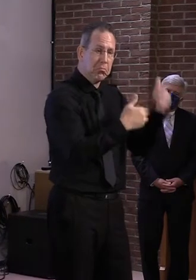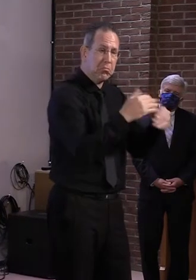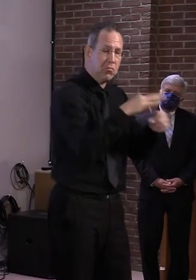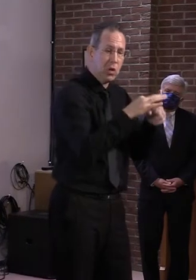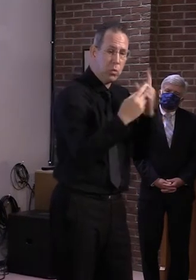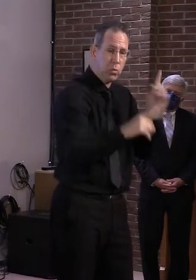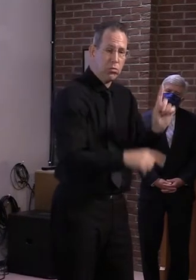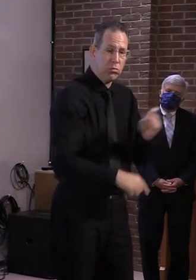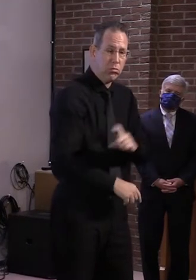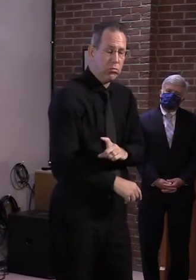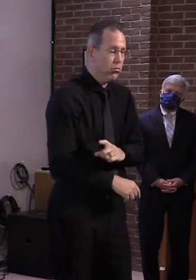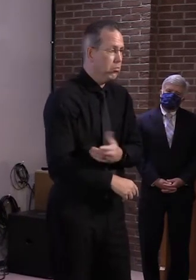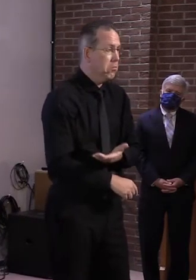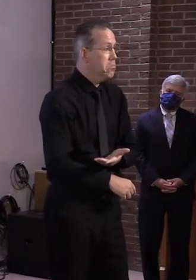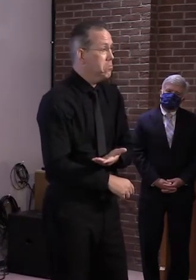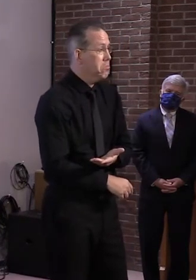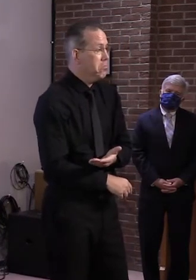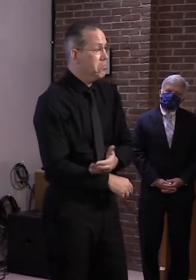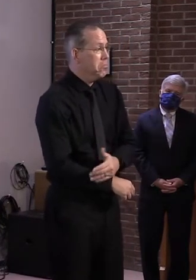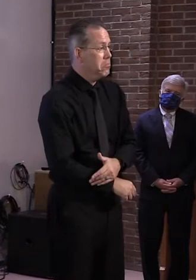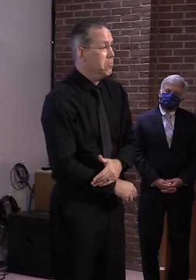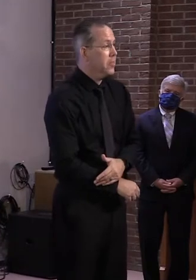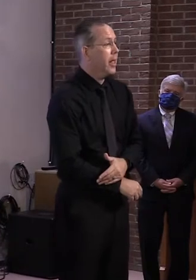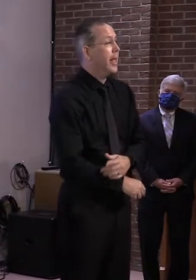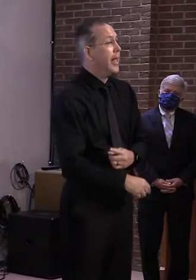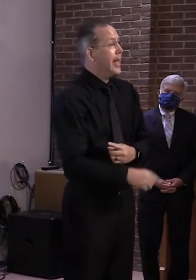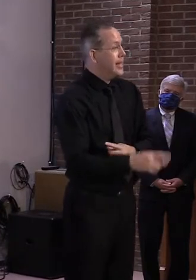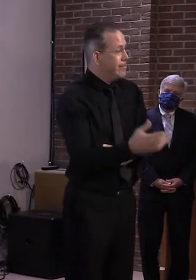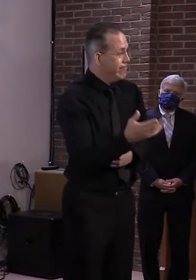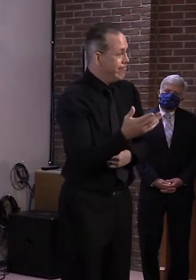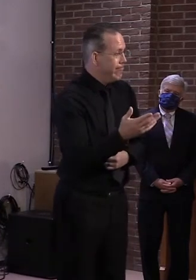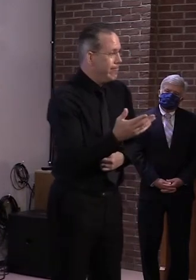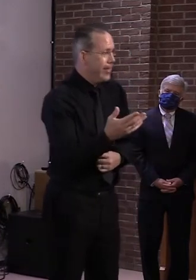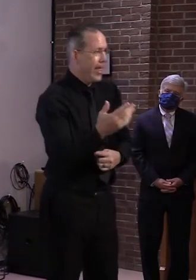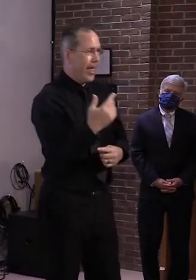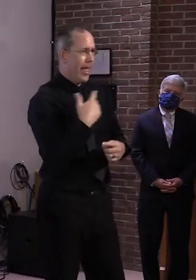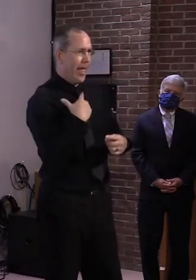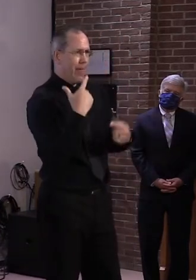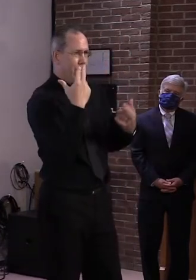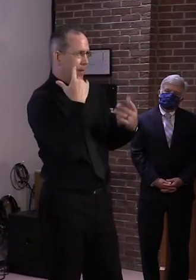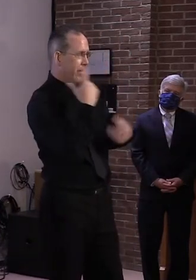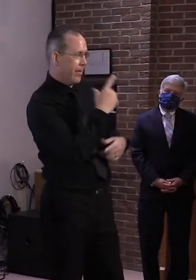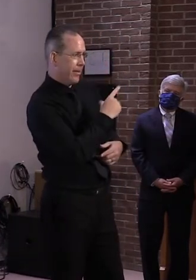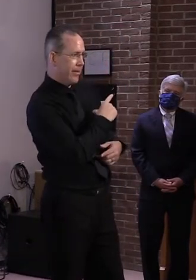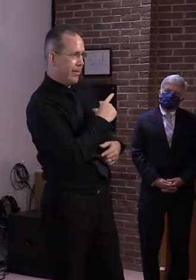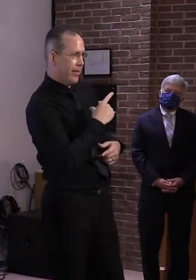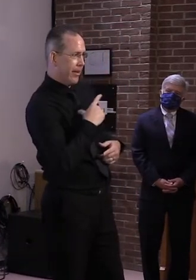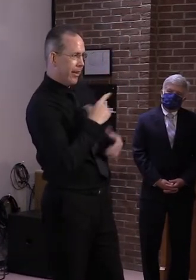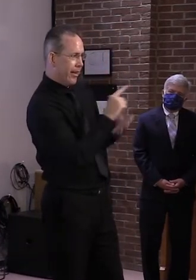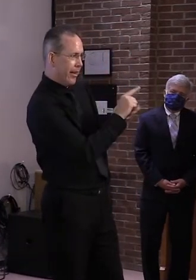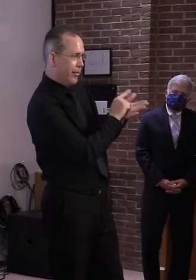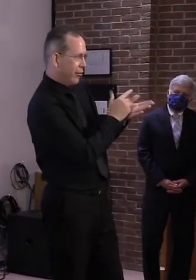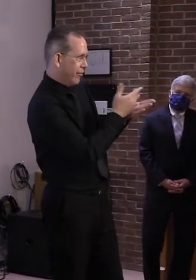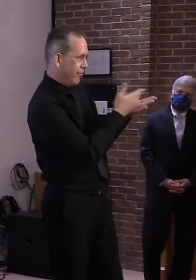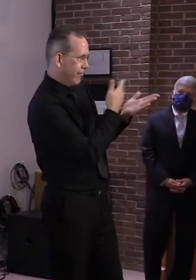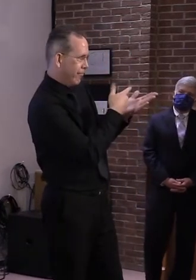they had implemented or talked about and passed a while ago. We haven't seen it yet. So